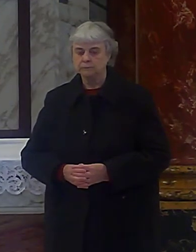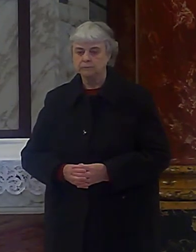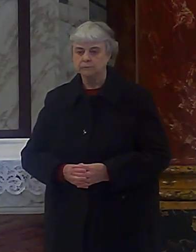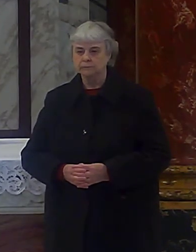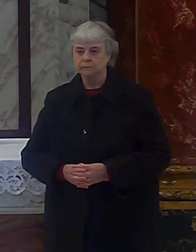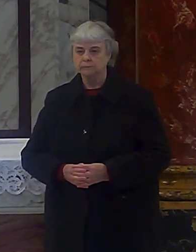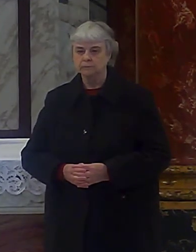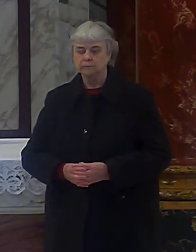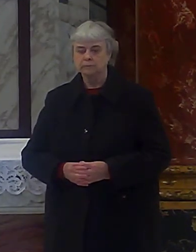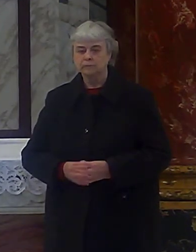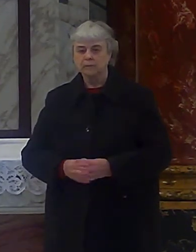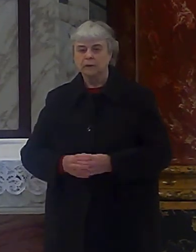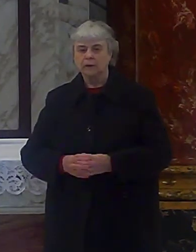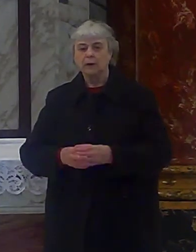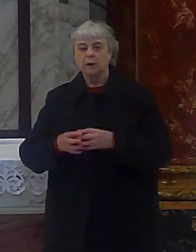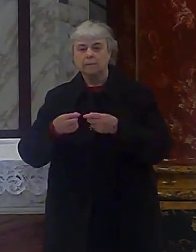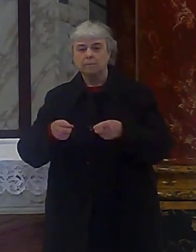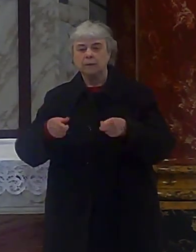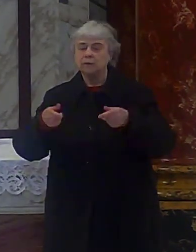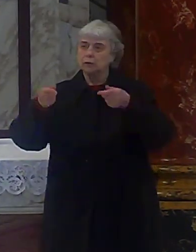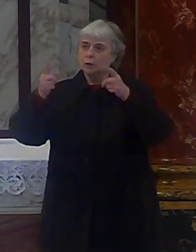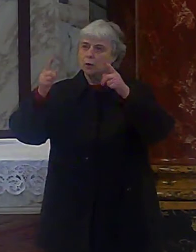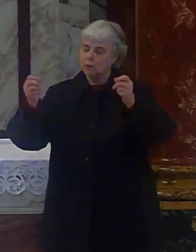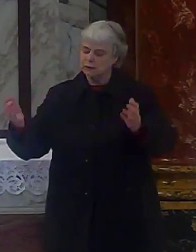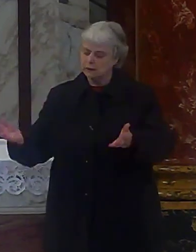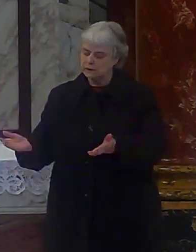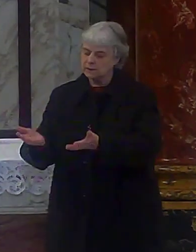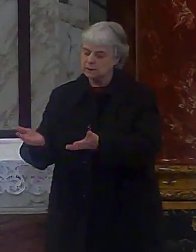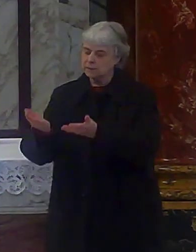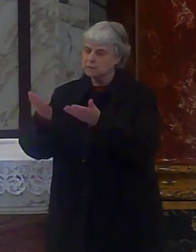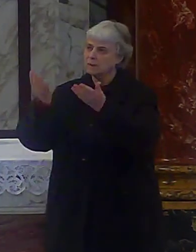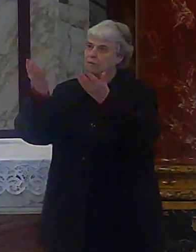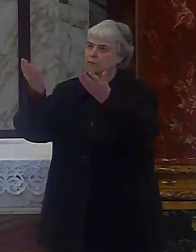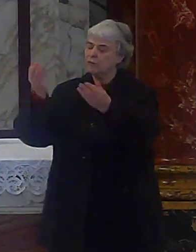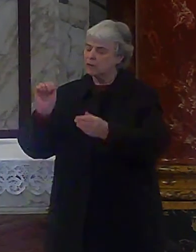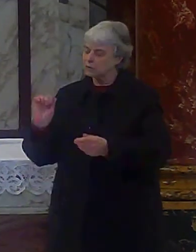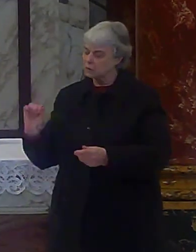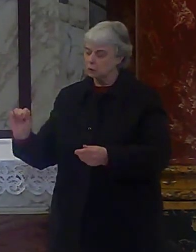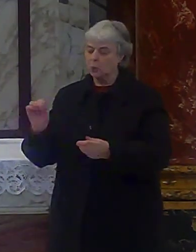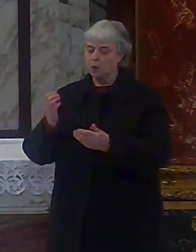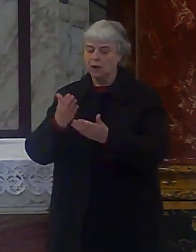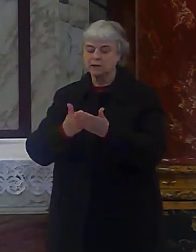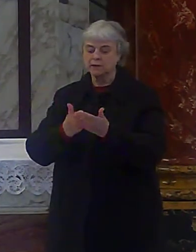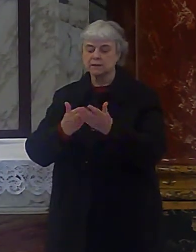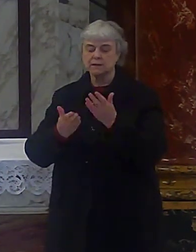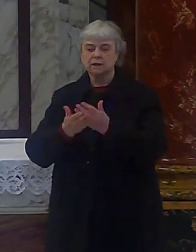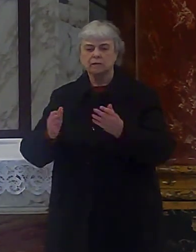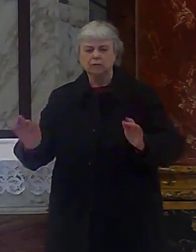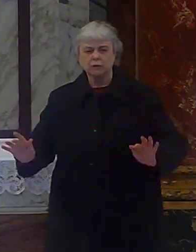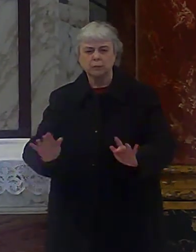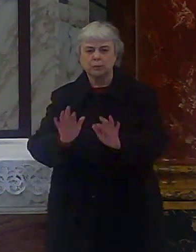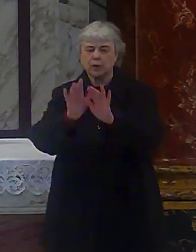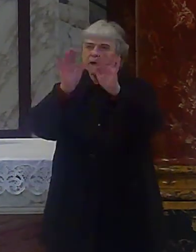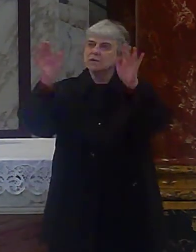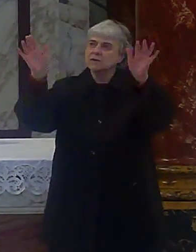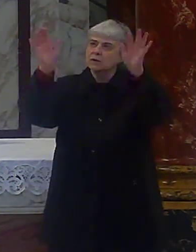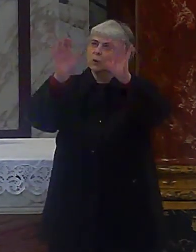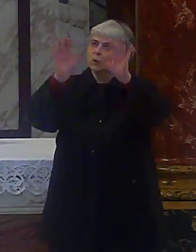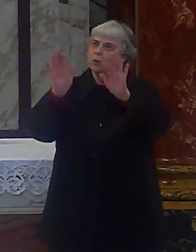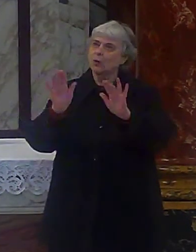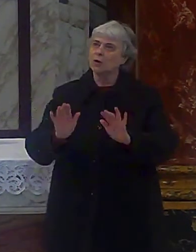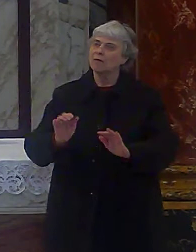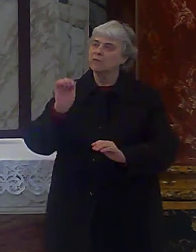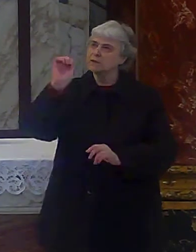the almighty father may the lord accept sacrifice at your hands for the praise and